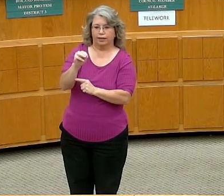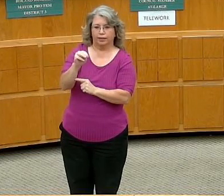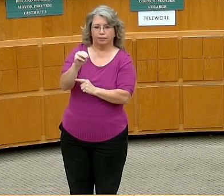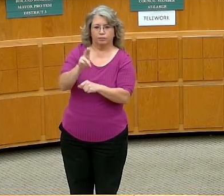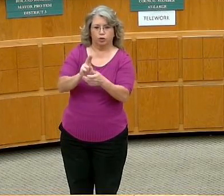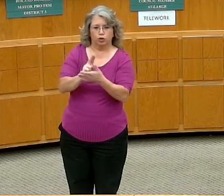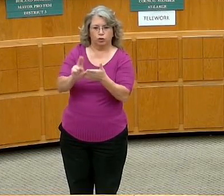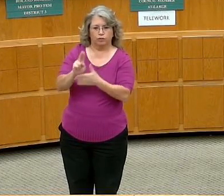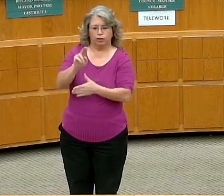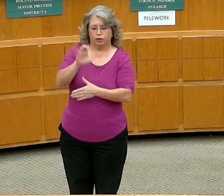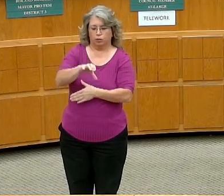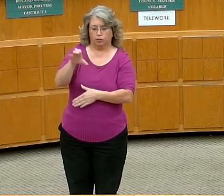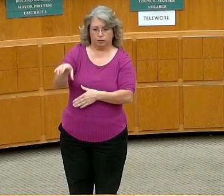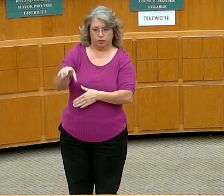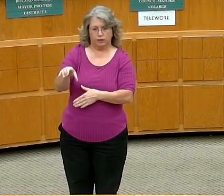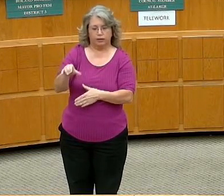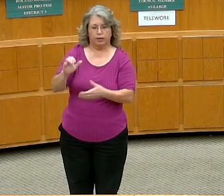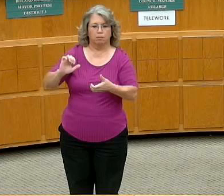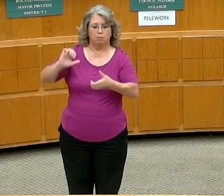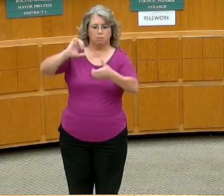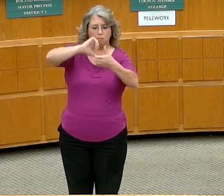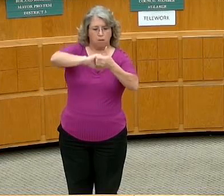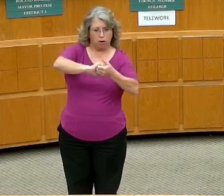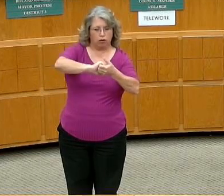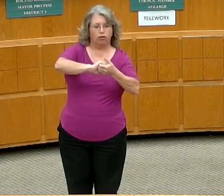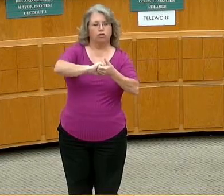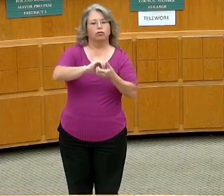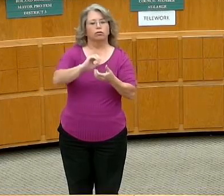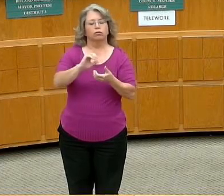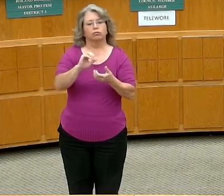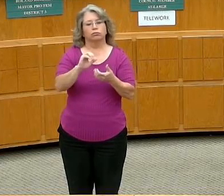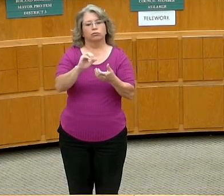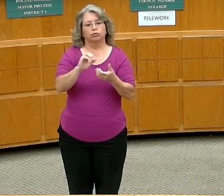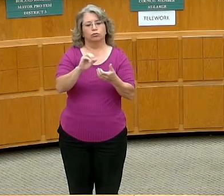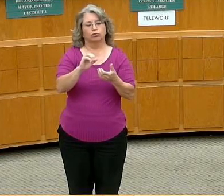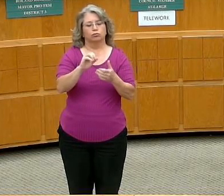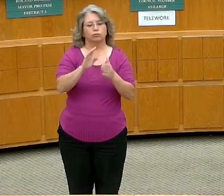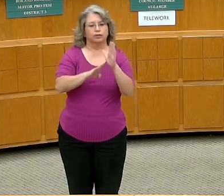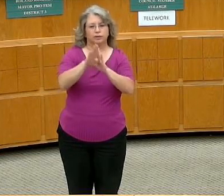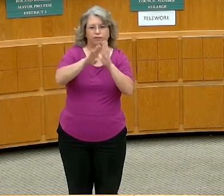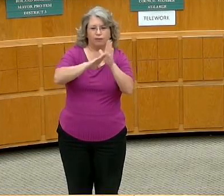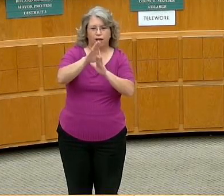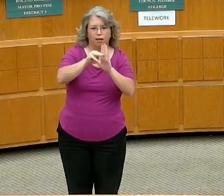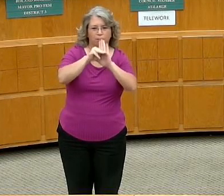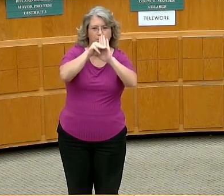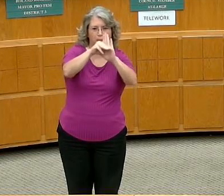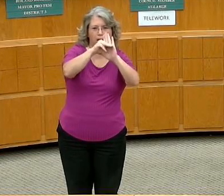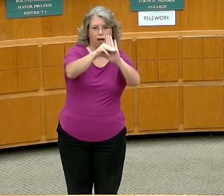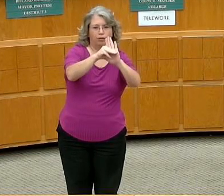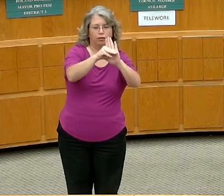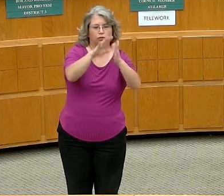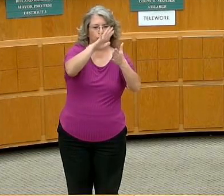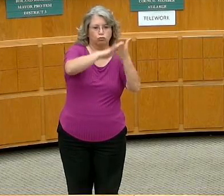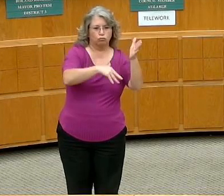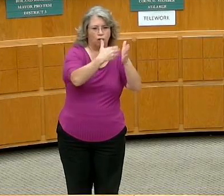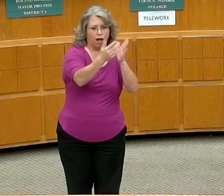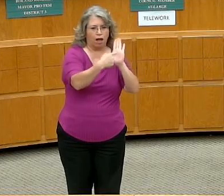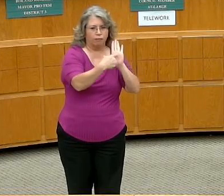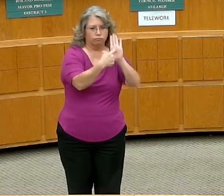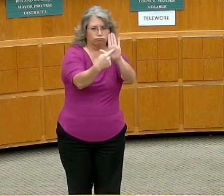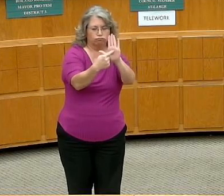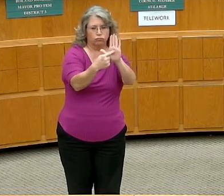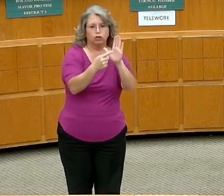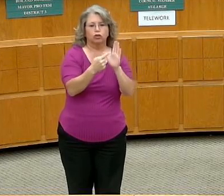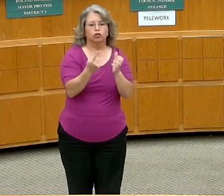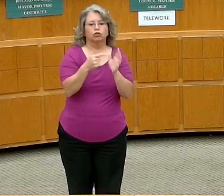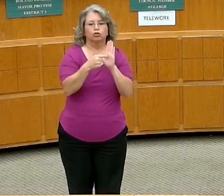Christi, partnered together to create a model to predict the number of cases of COVID-19 that we would have in